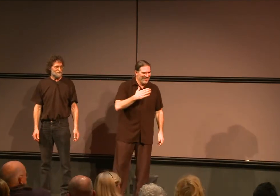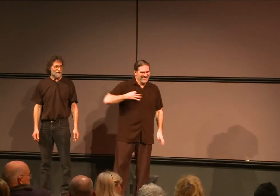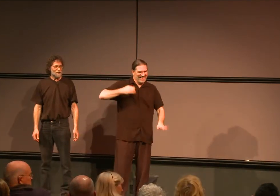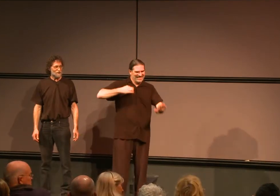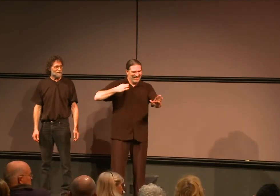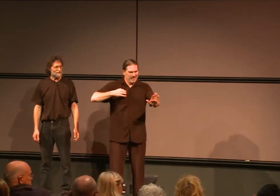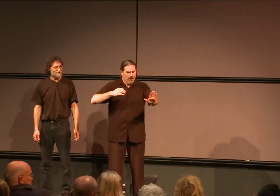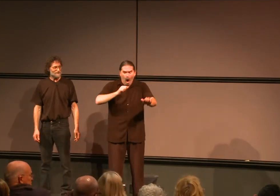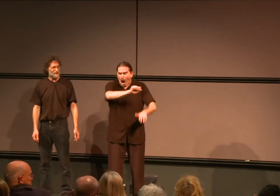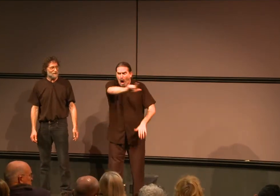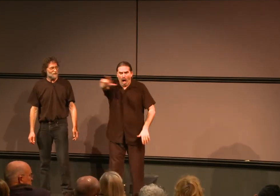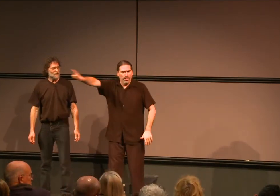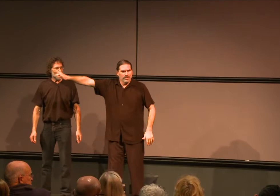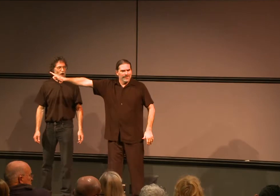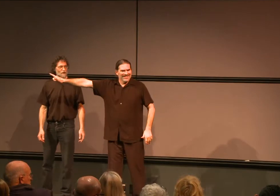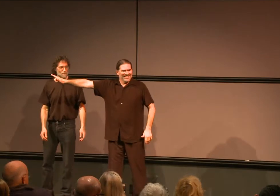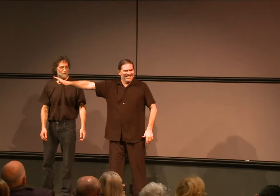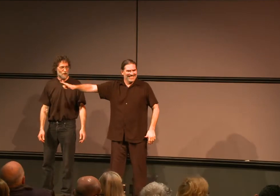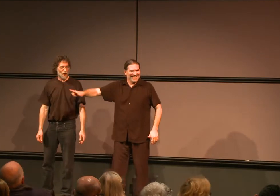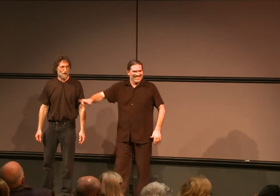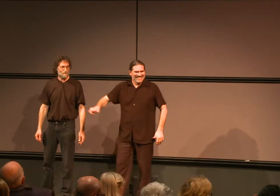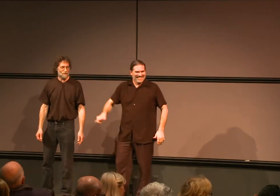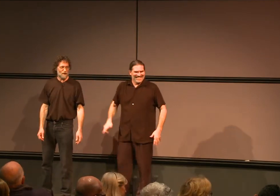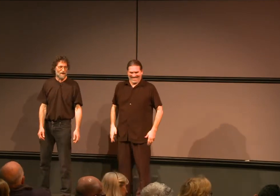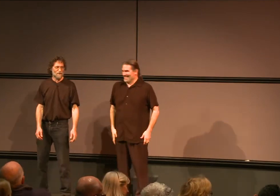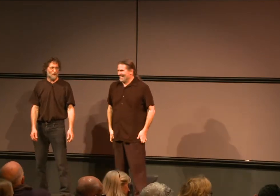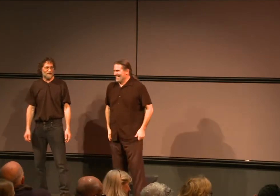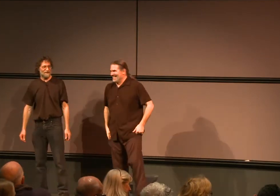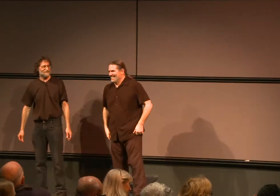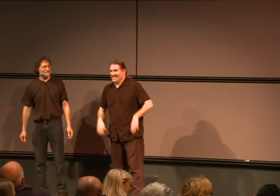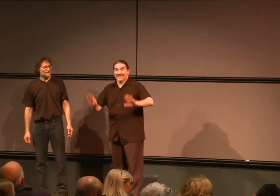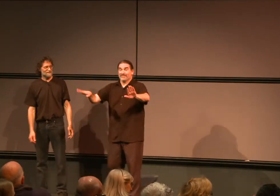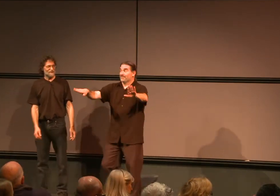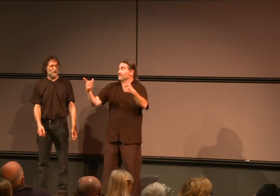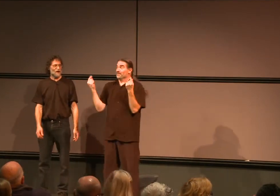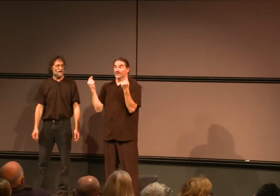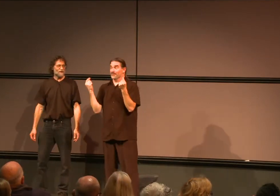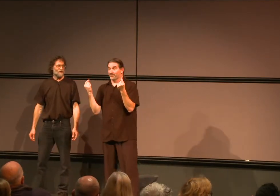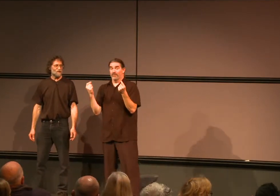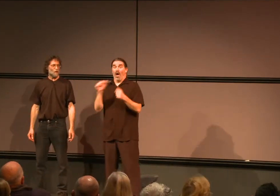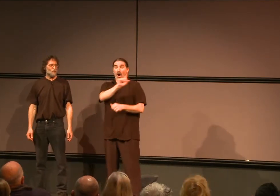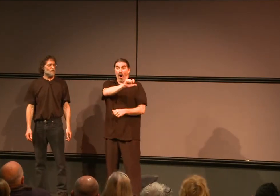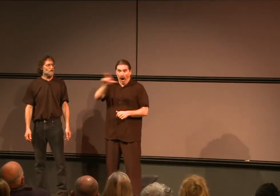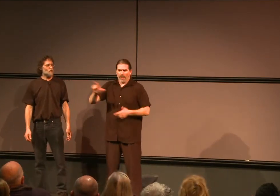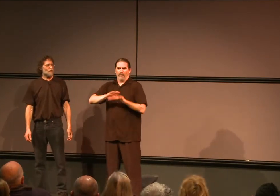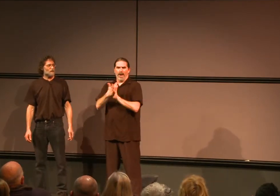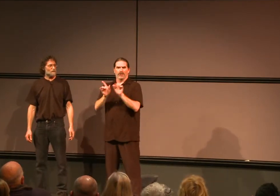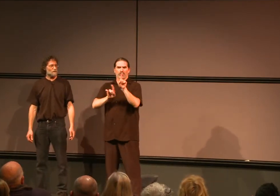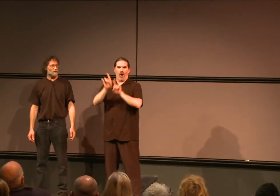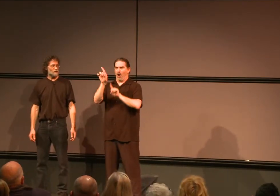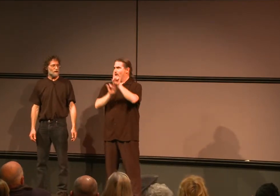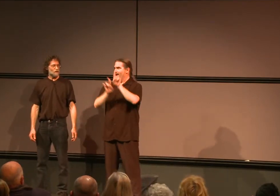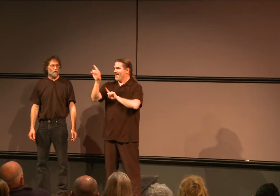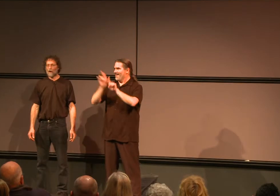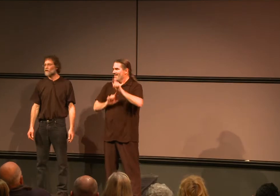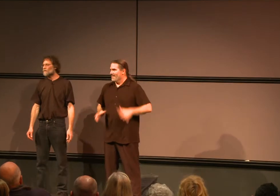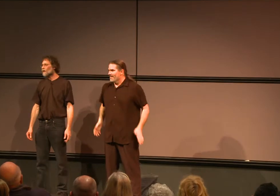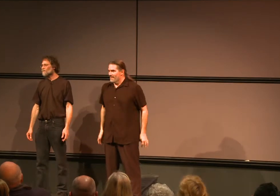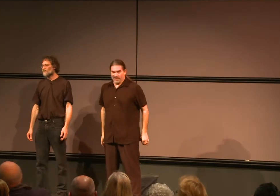Thank you. Thank you. All of you, everybody. Okay, so what we're going to do is, you're all going to become